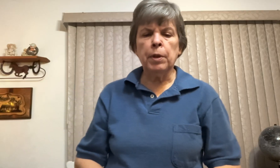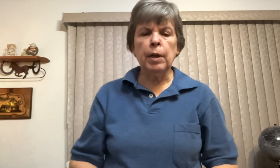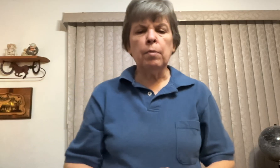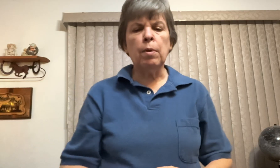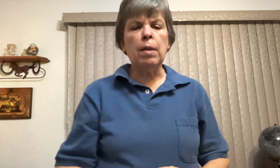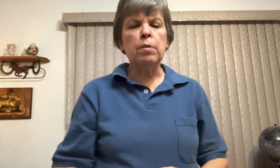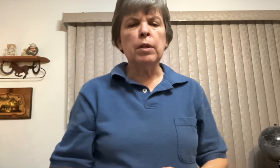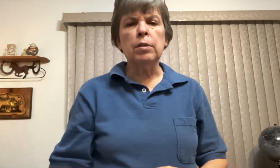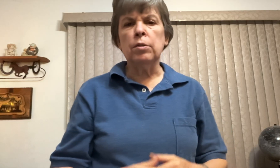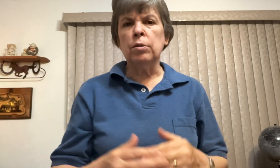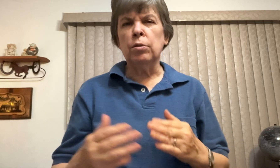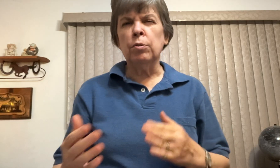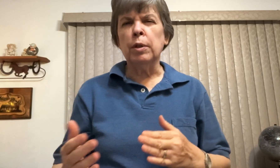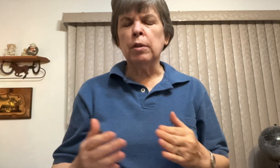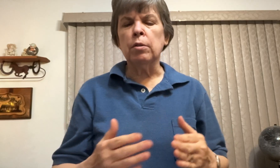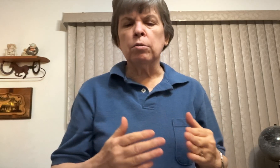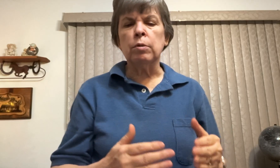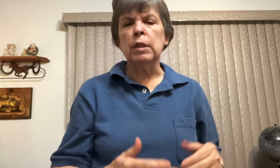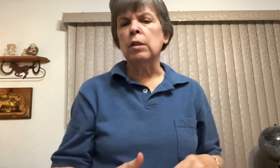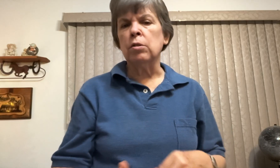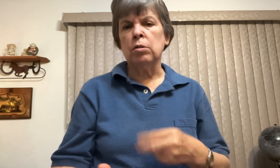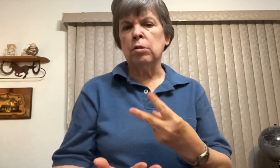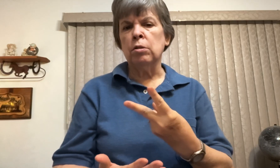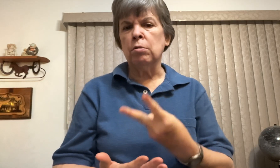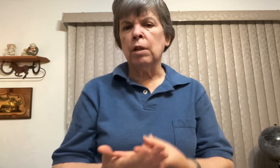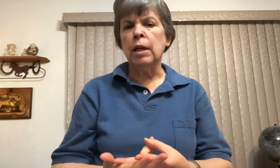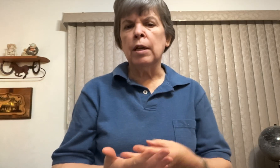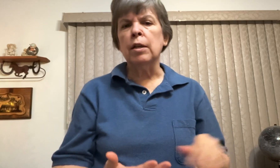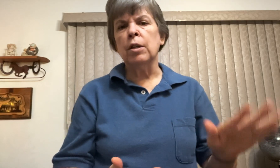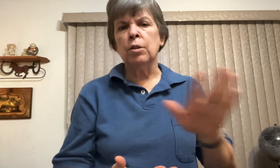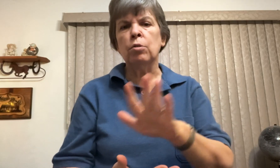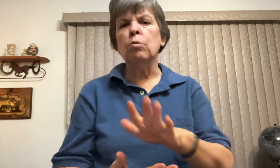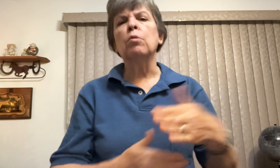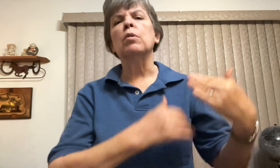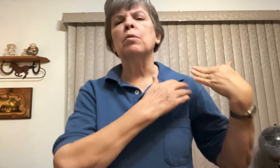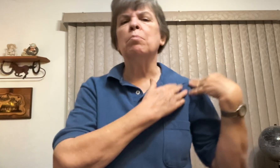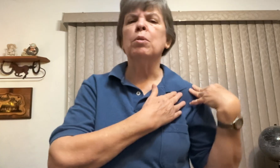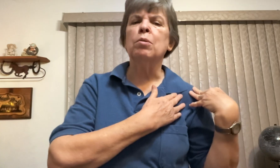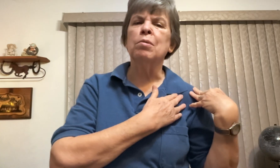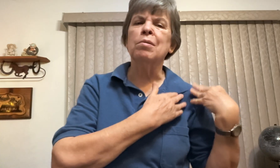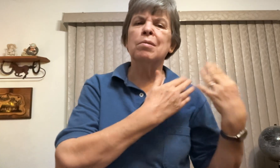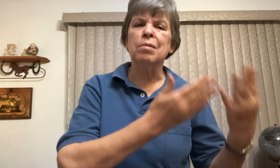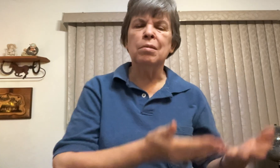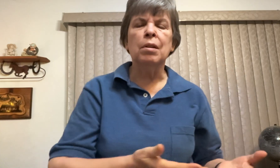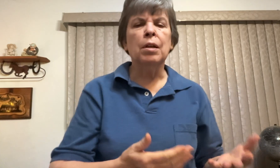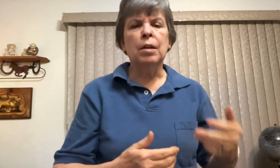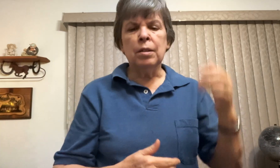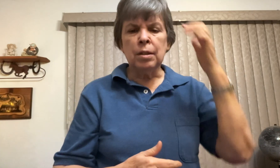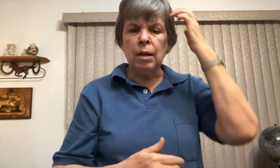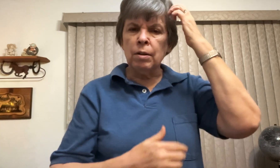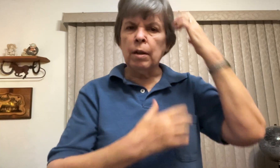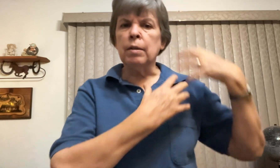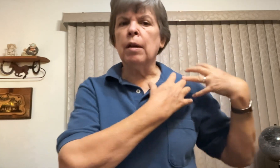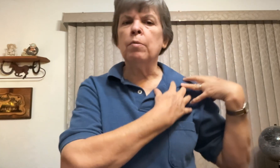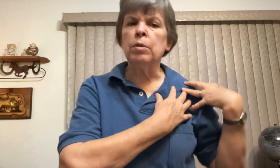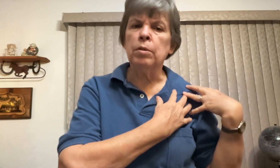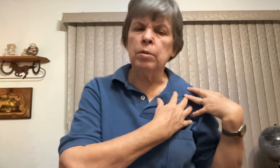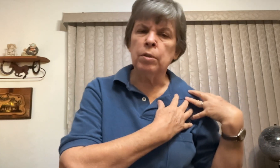Okay, rather than doing the literal English, lay your burden down. I would take